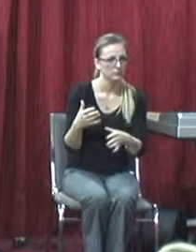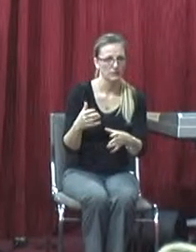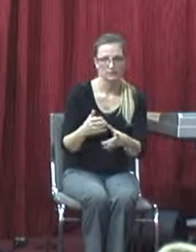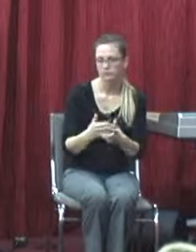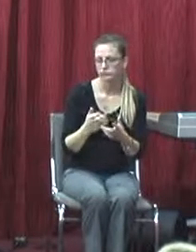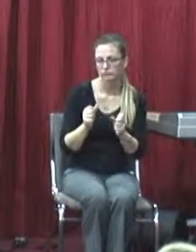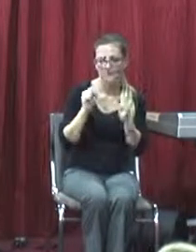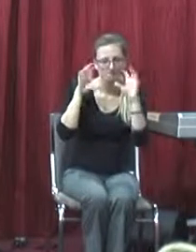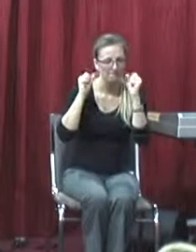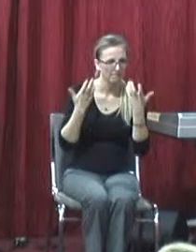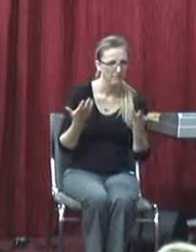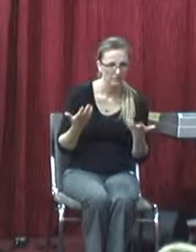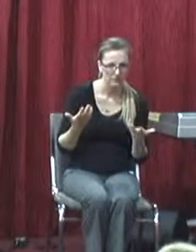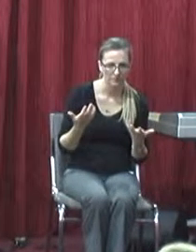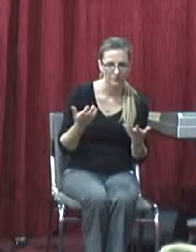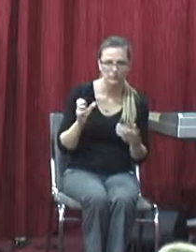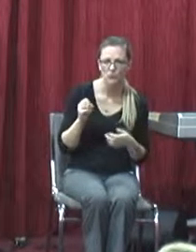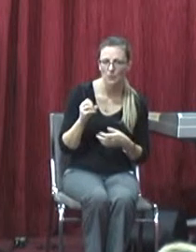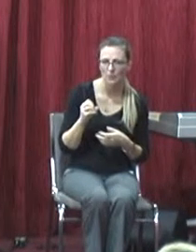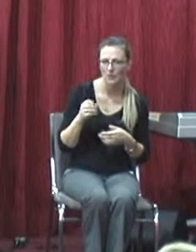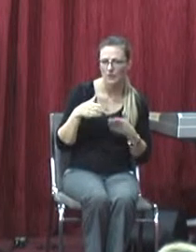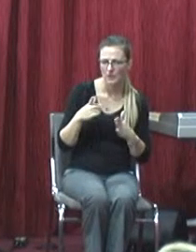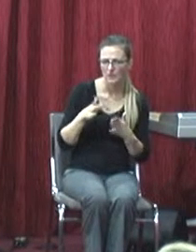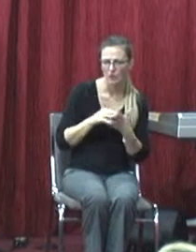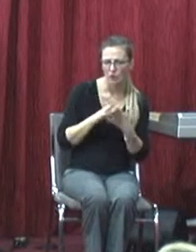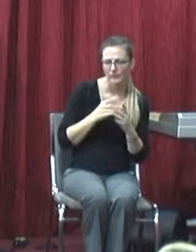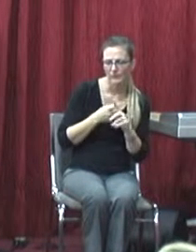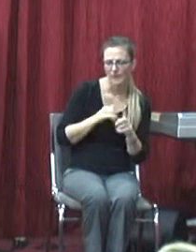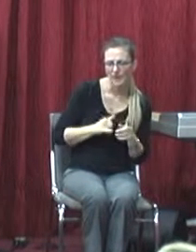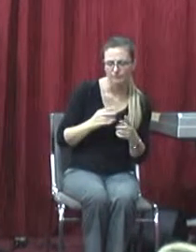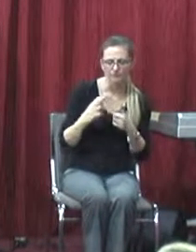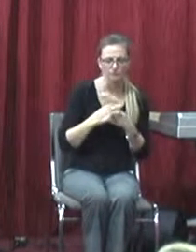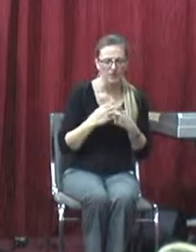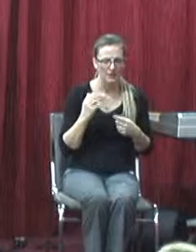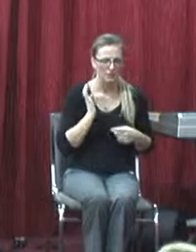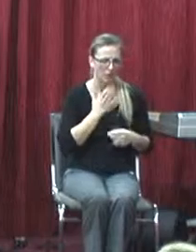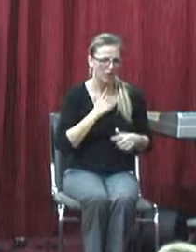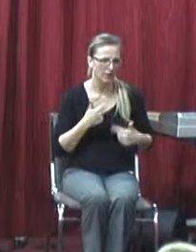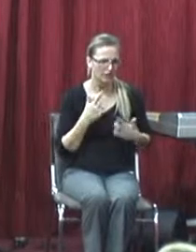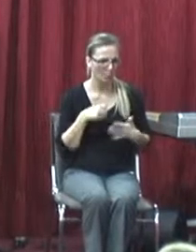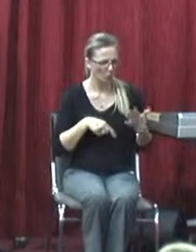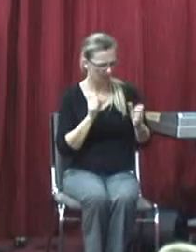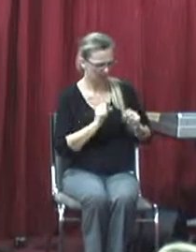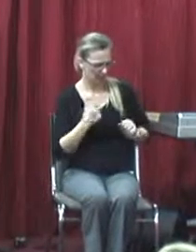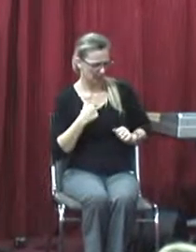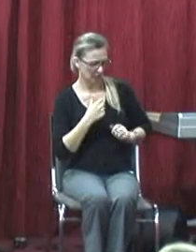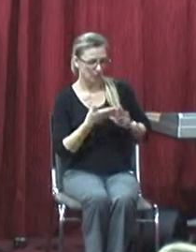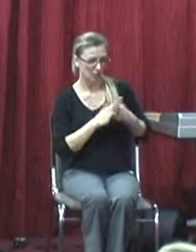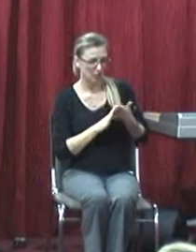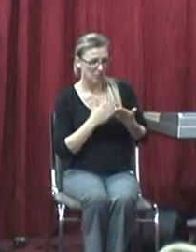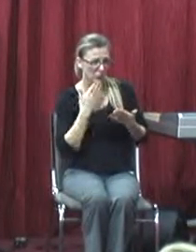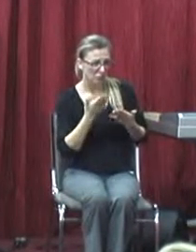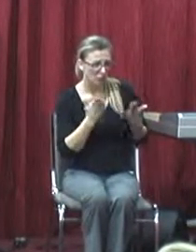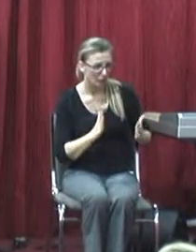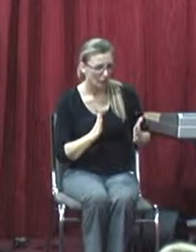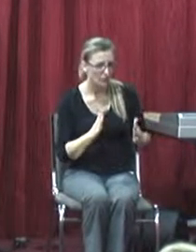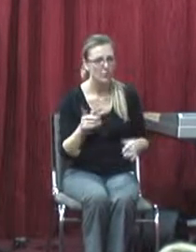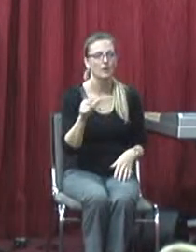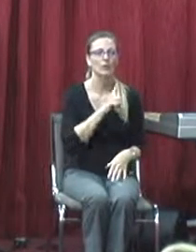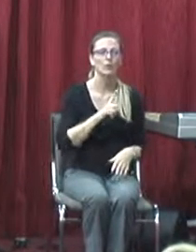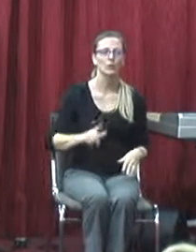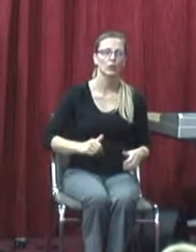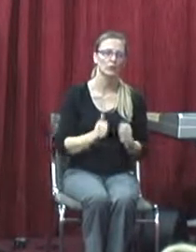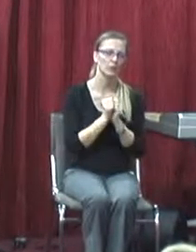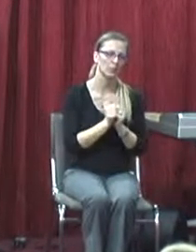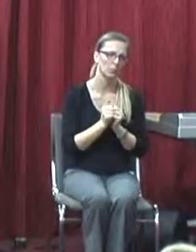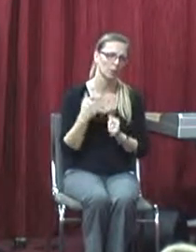So let's glean a little bit about being a servant here. What enables us to be good servants? The Lord being with